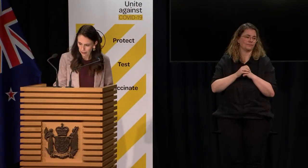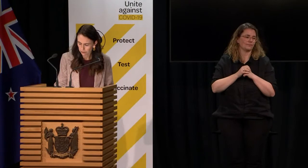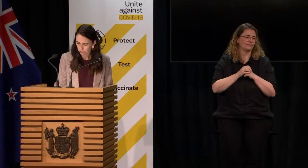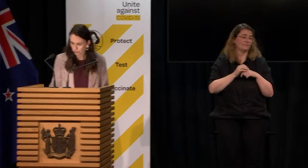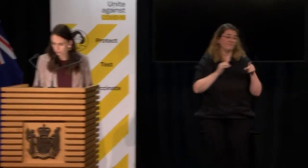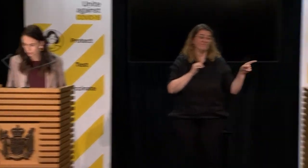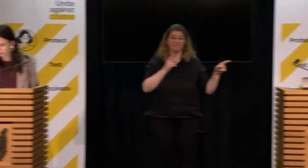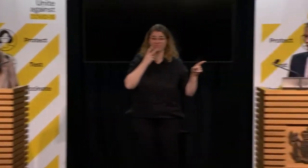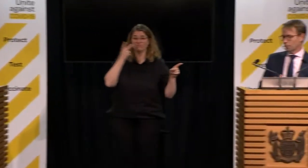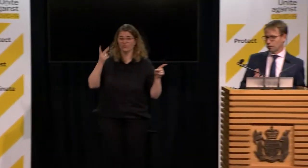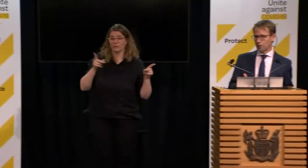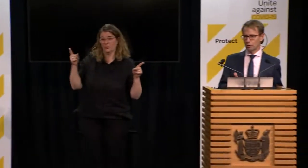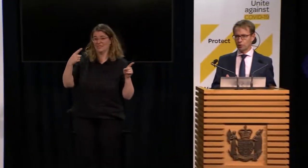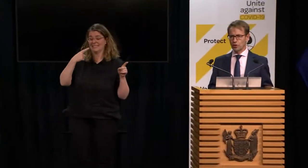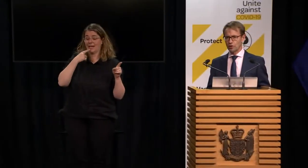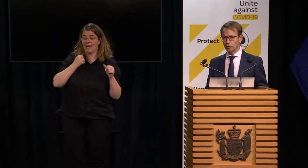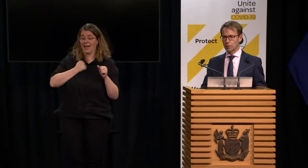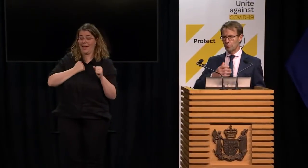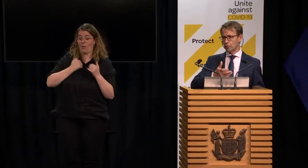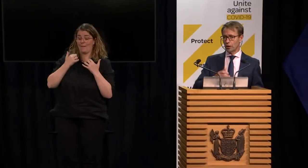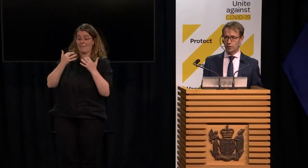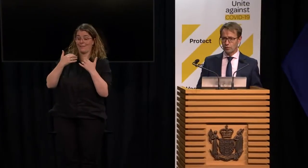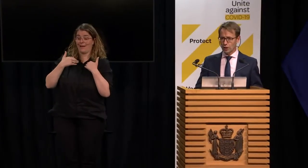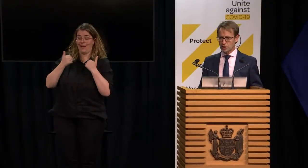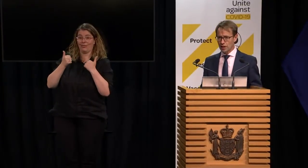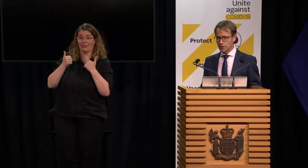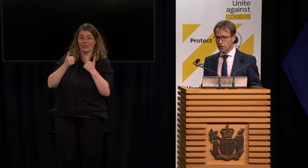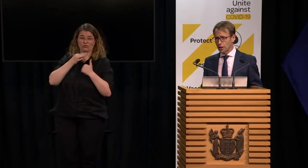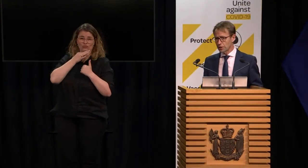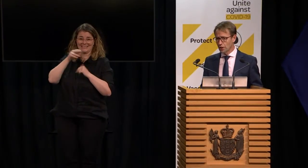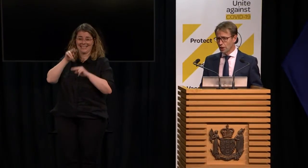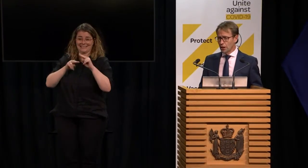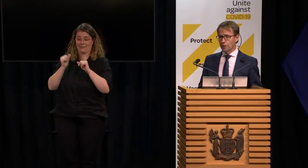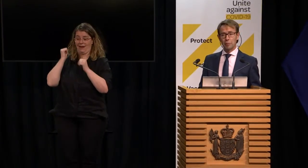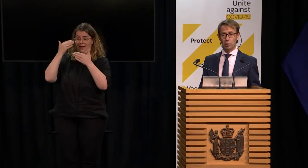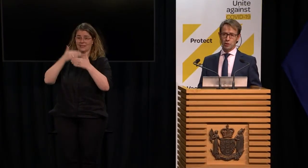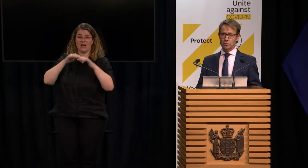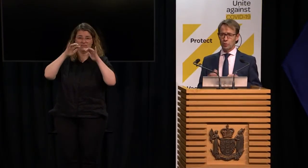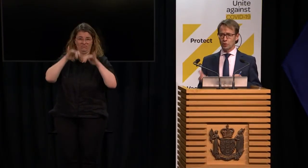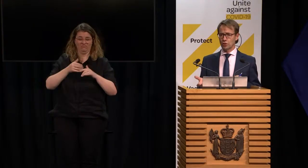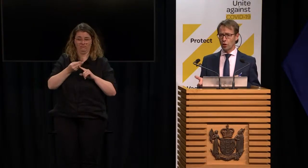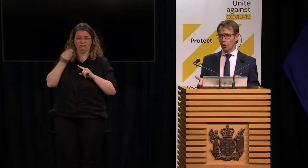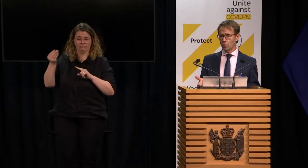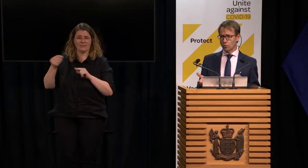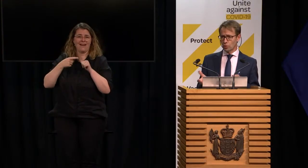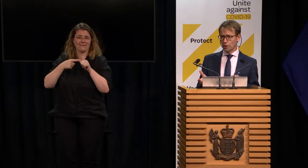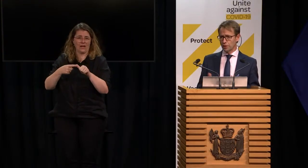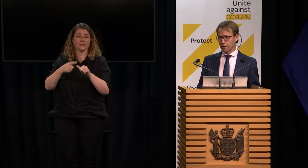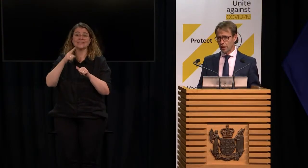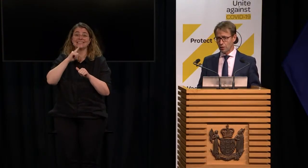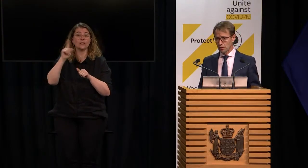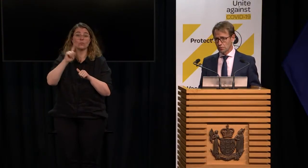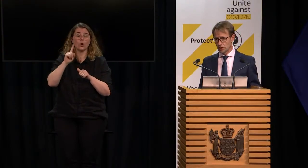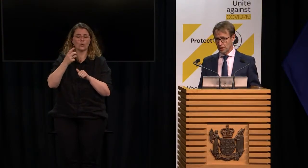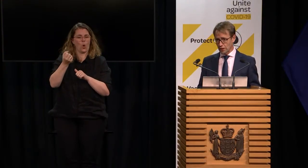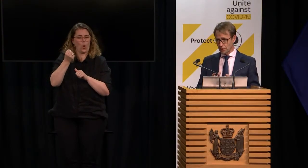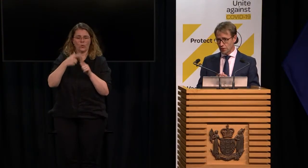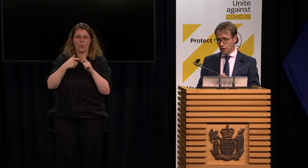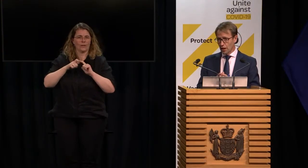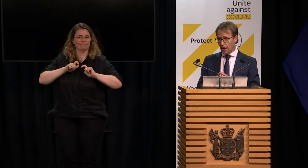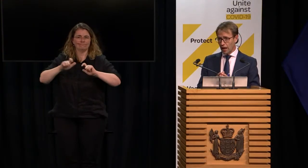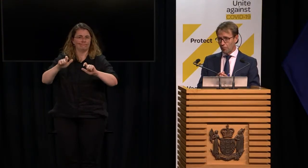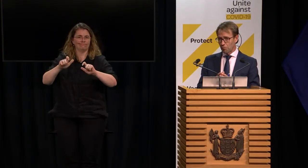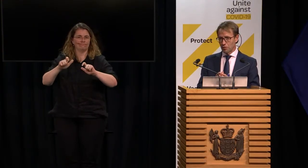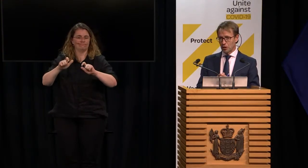to reiterate that, so we did our public health risk assessment and provided the advice last night. At that point, it was to hold Auckland in the current